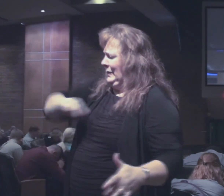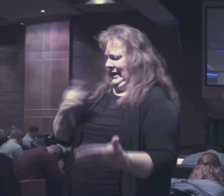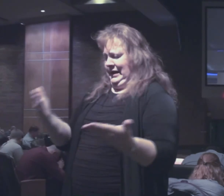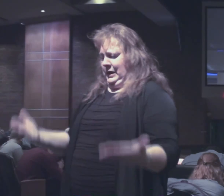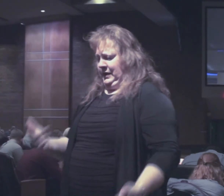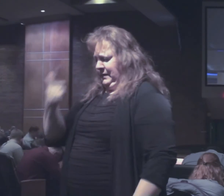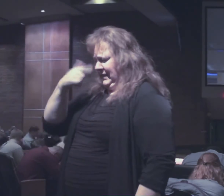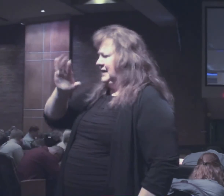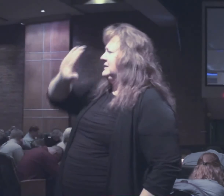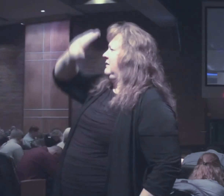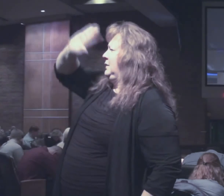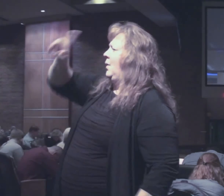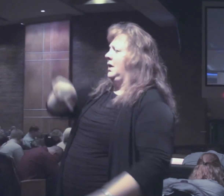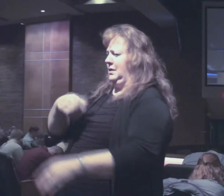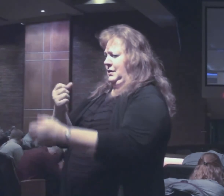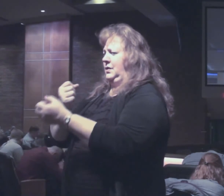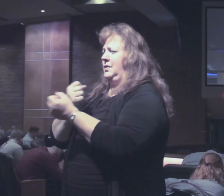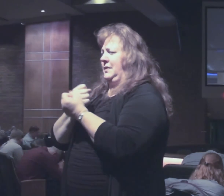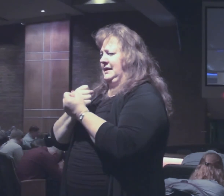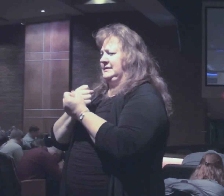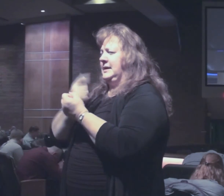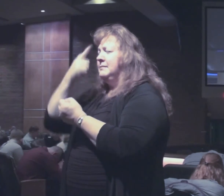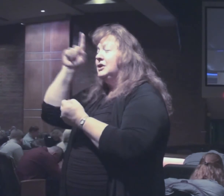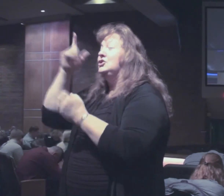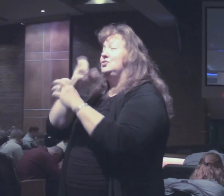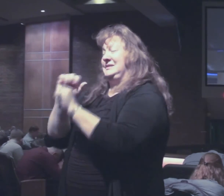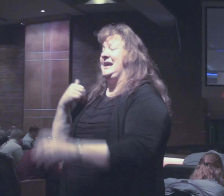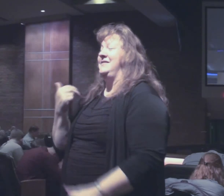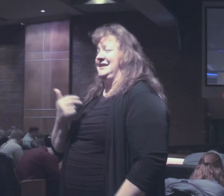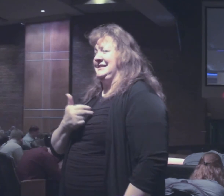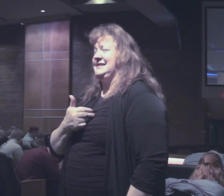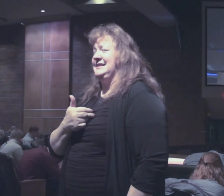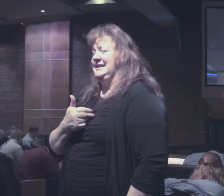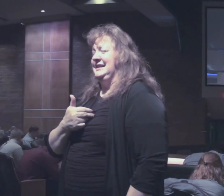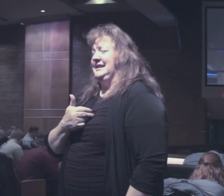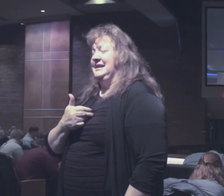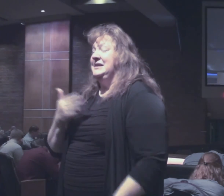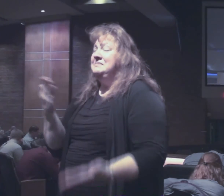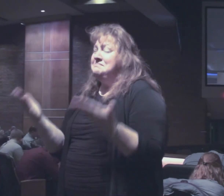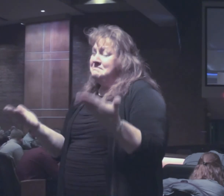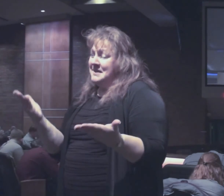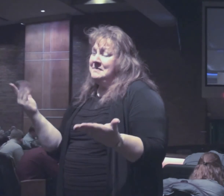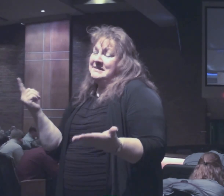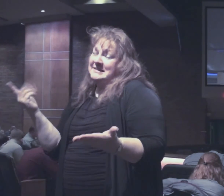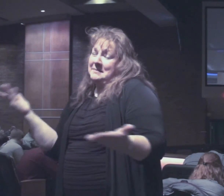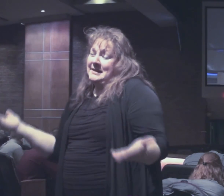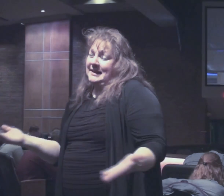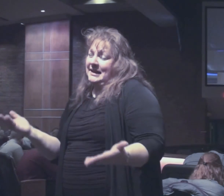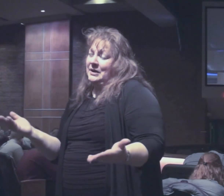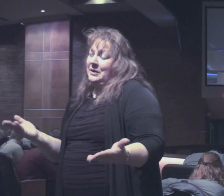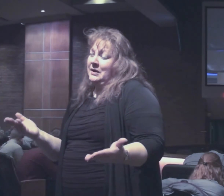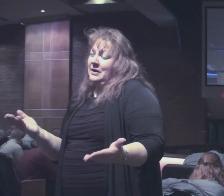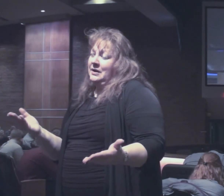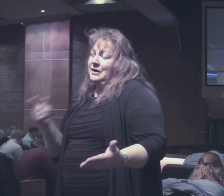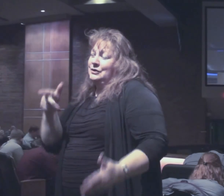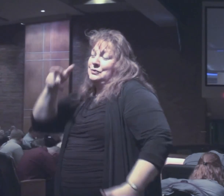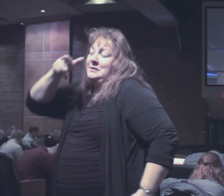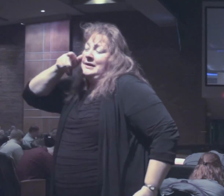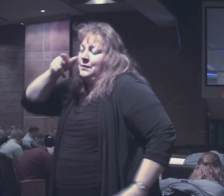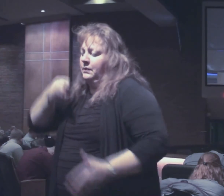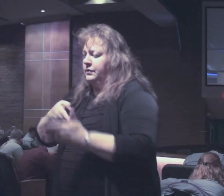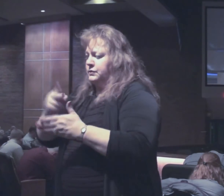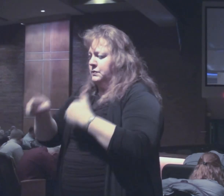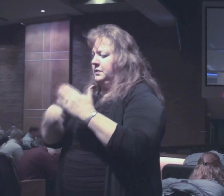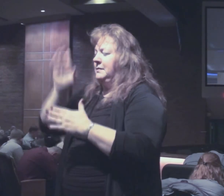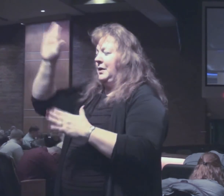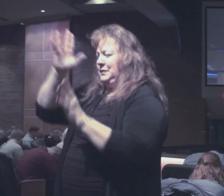here because of your grace in saving us. There may be some here who are here by your grace to hear the message of